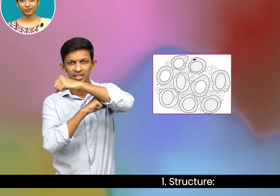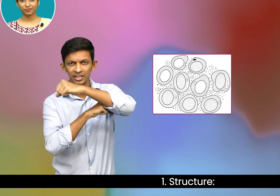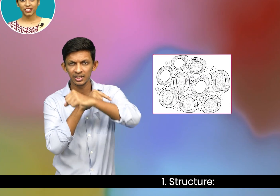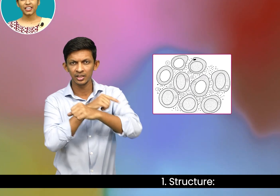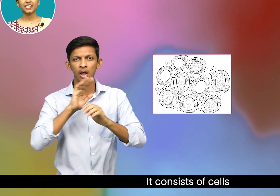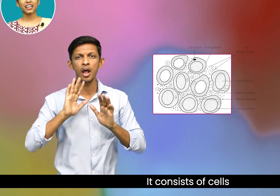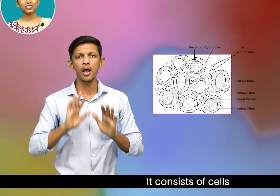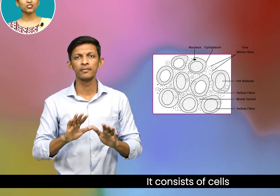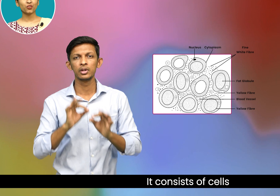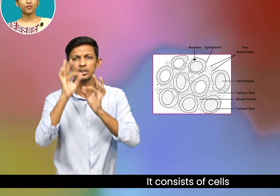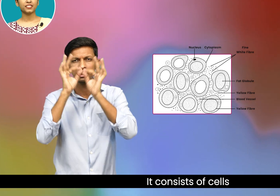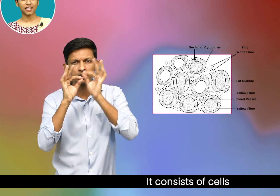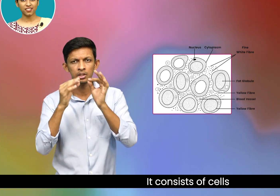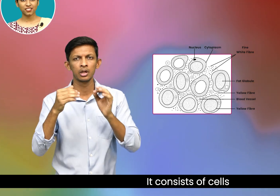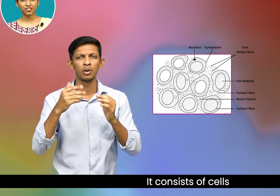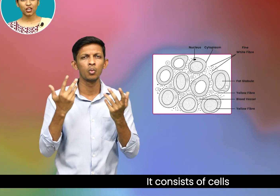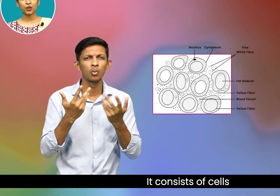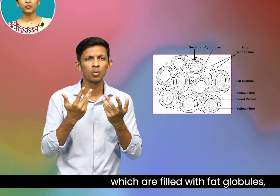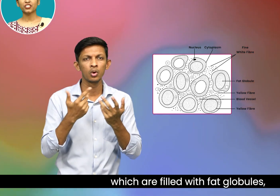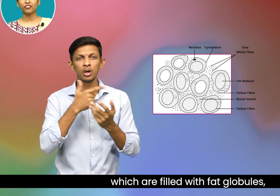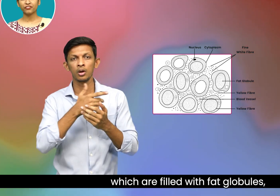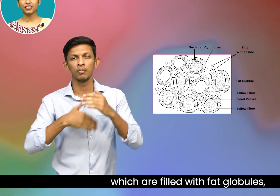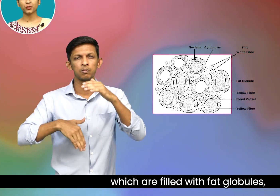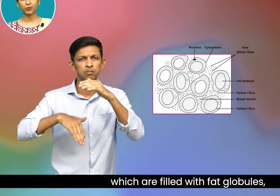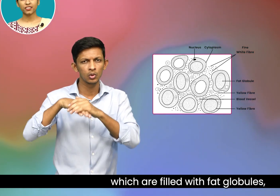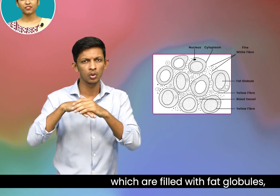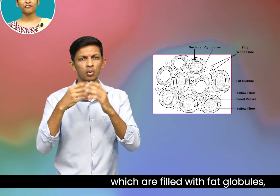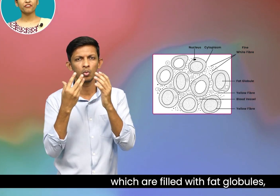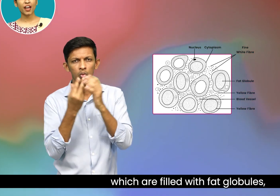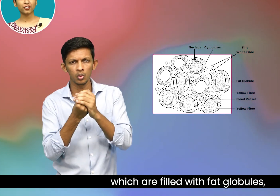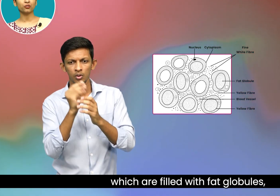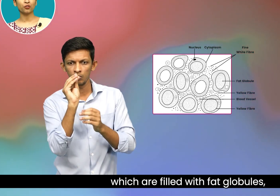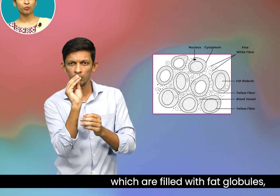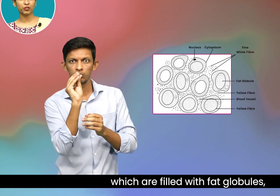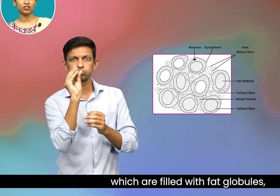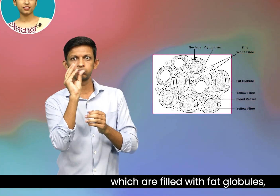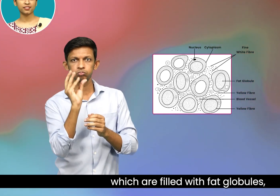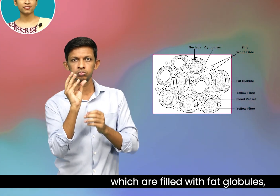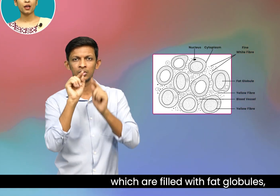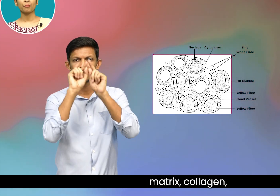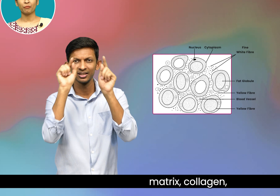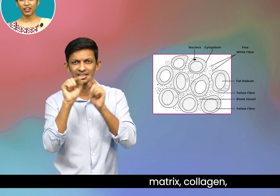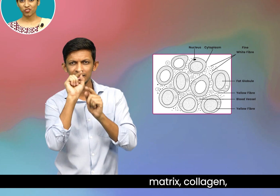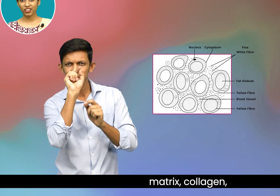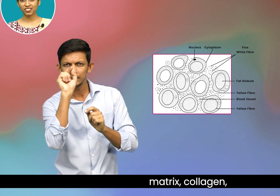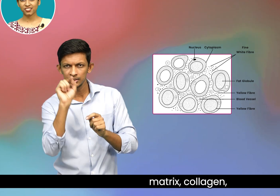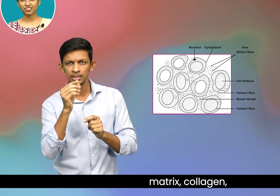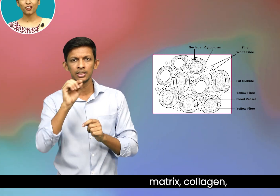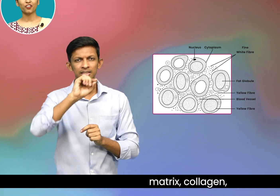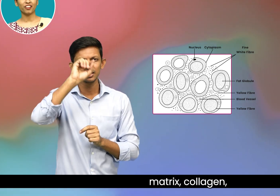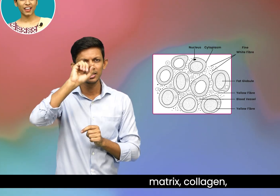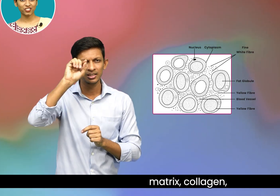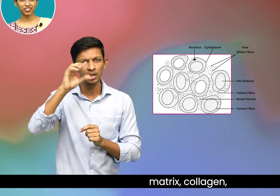Structure. It consists of cells which are filled with fat globules,